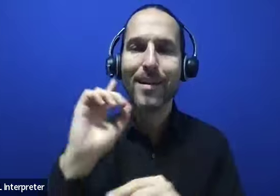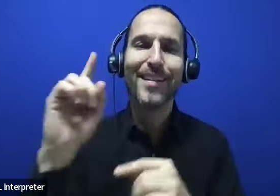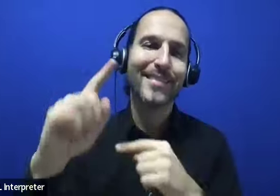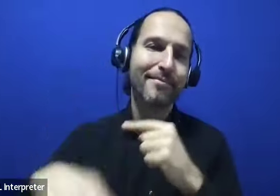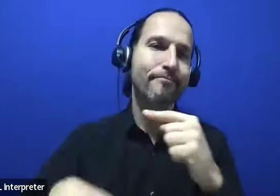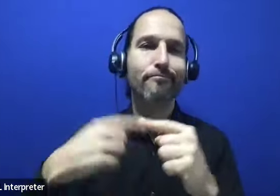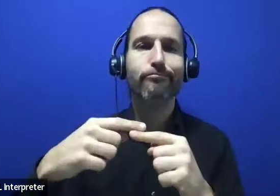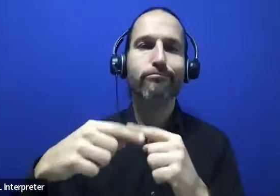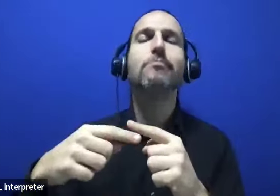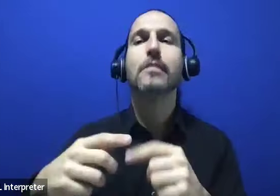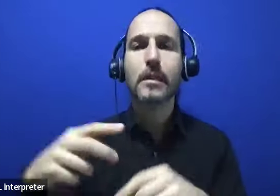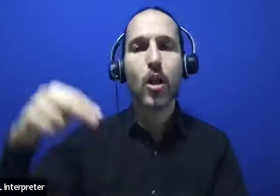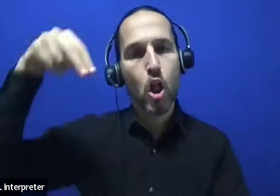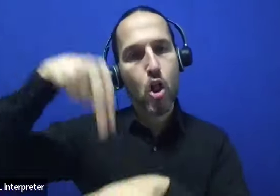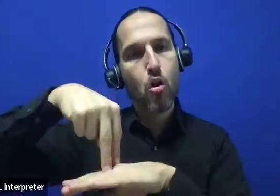down.